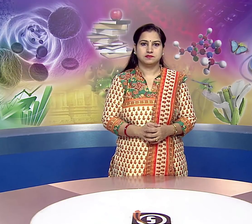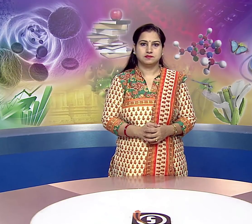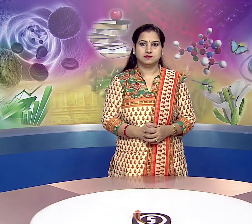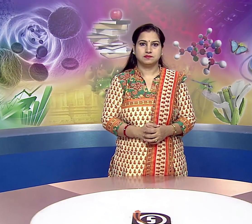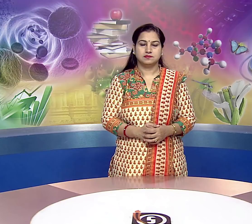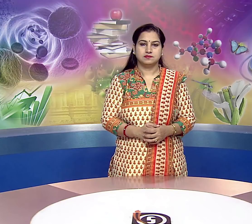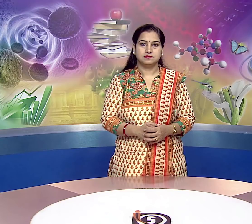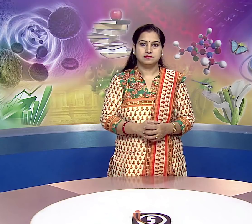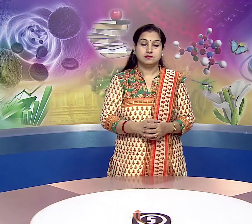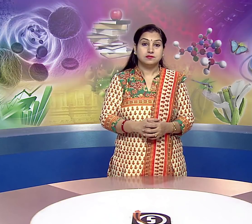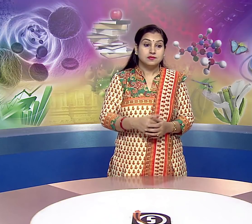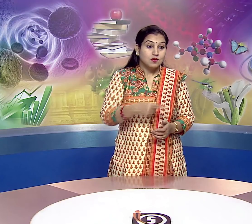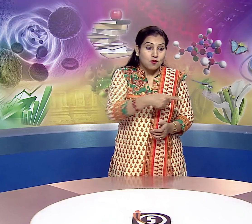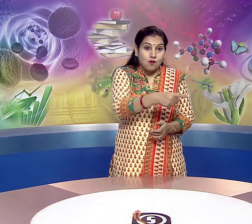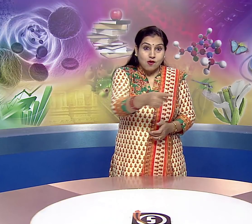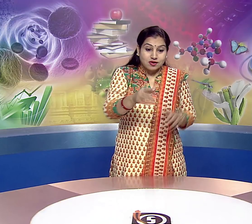Seeing a tiger in the school,